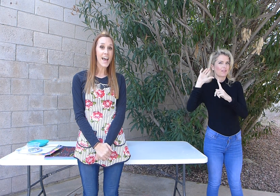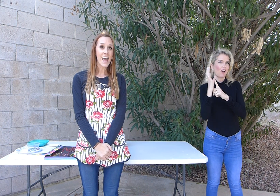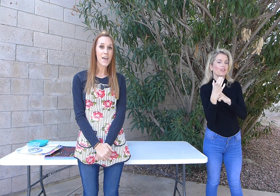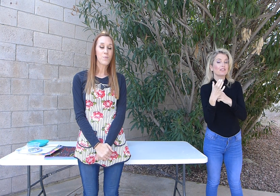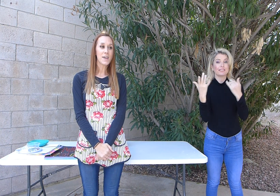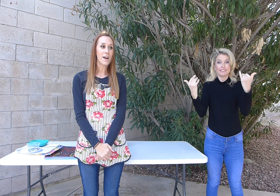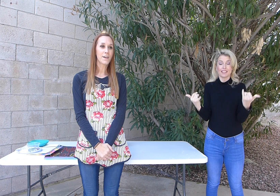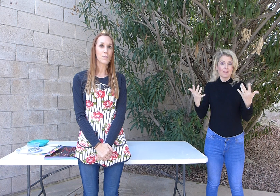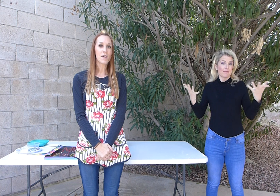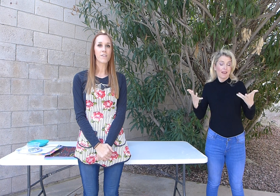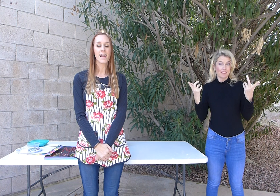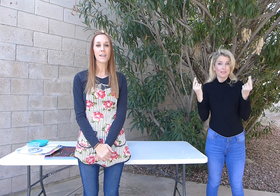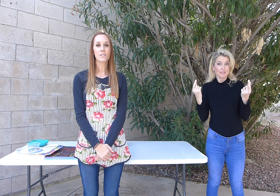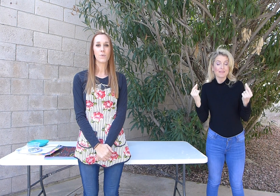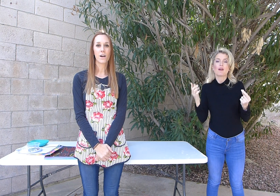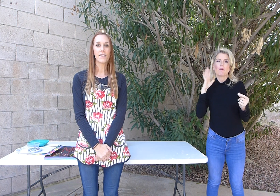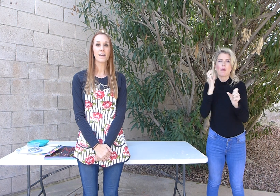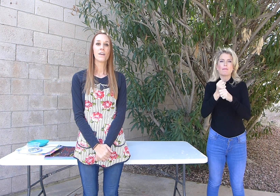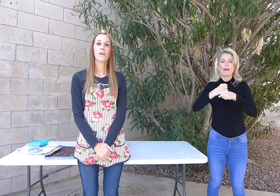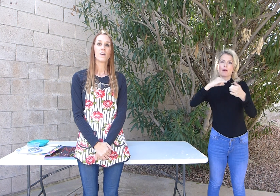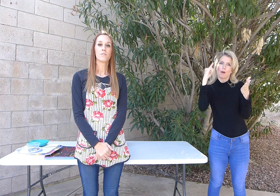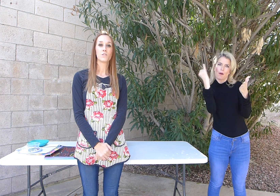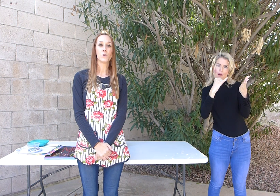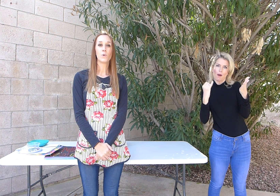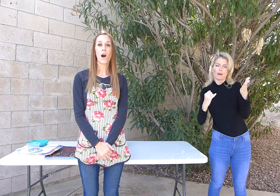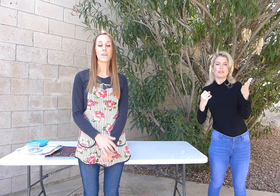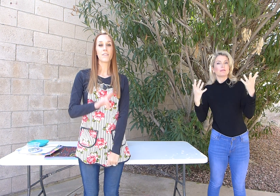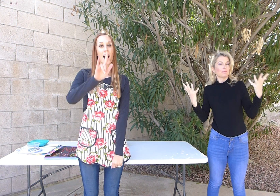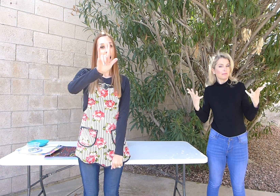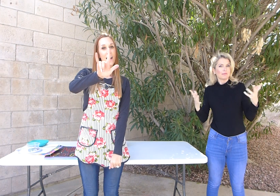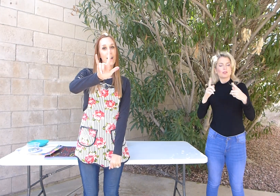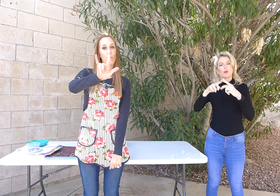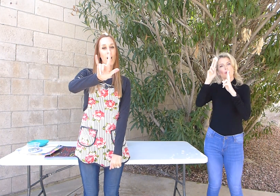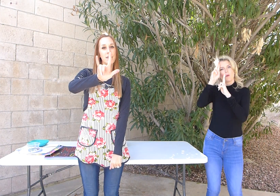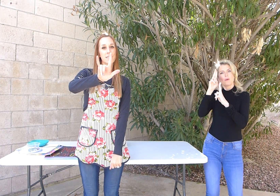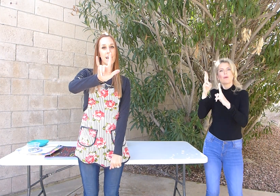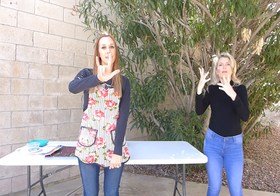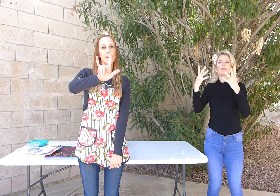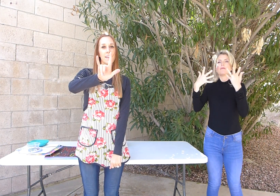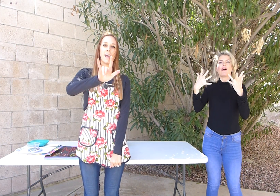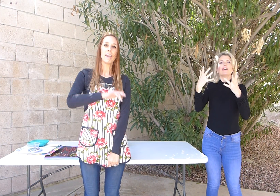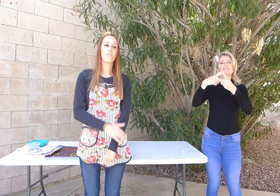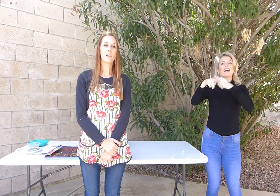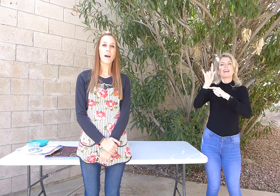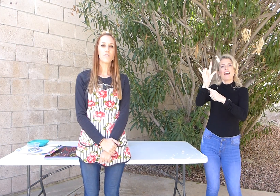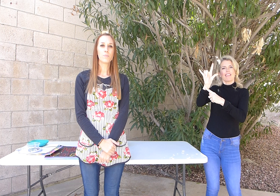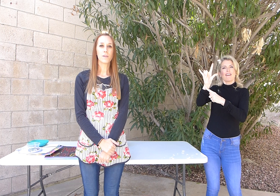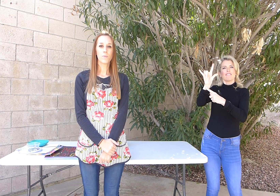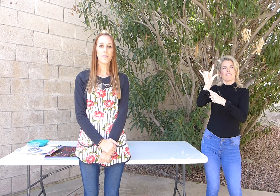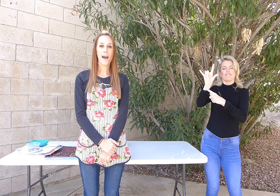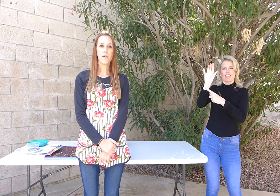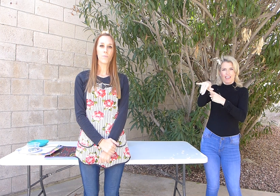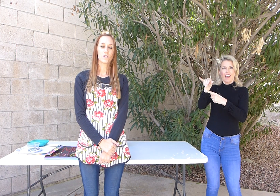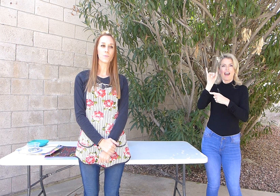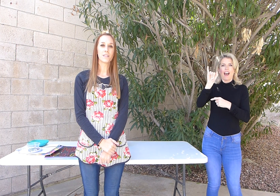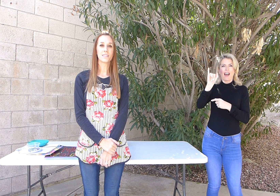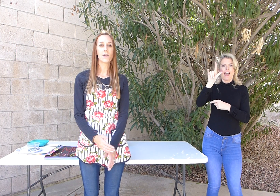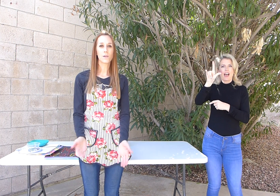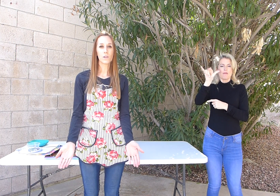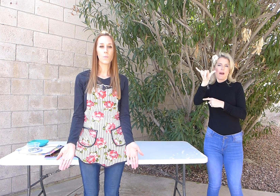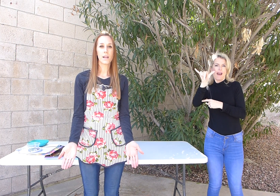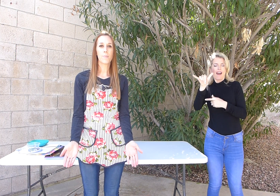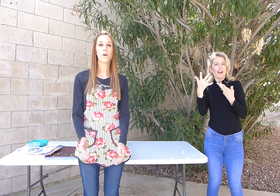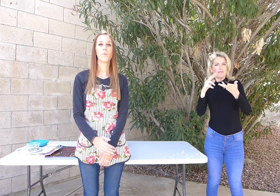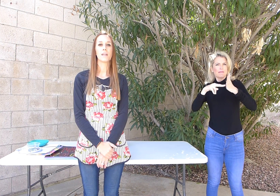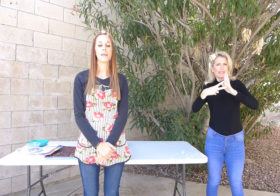So today we are going to be creating some art to honor the ILY sign. And if you're not familiar with that, we just wanted to